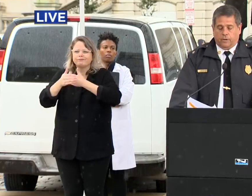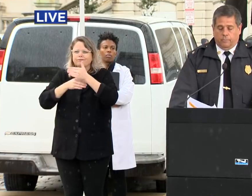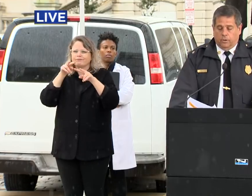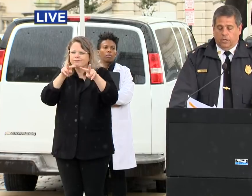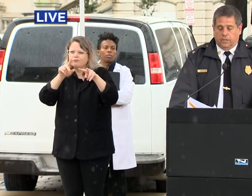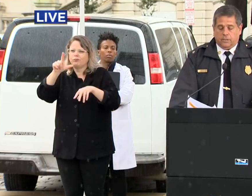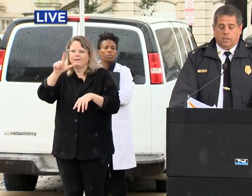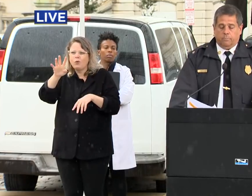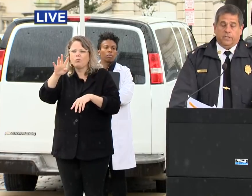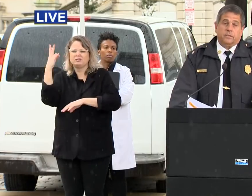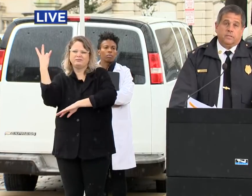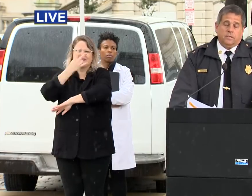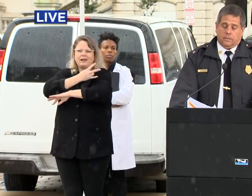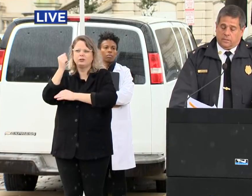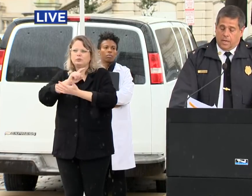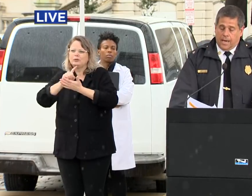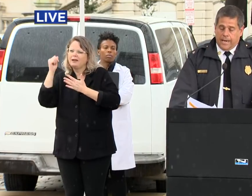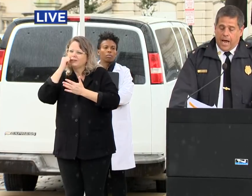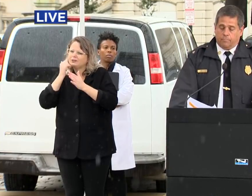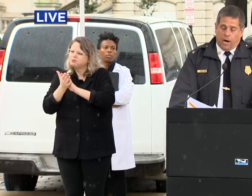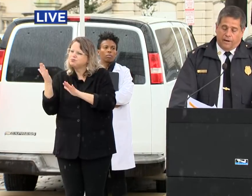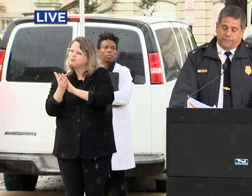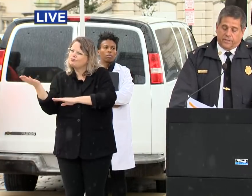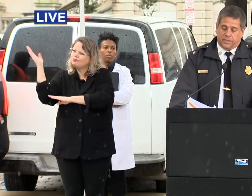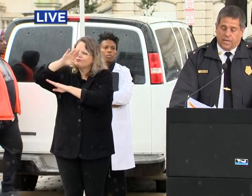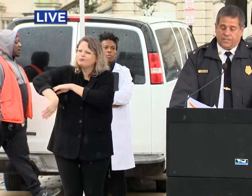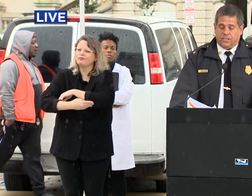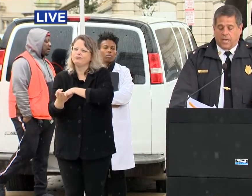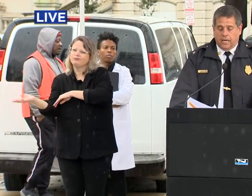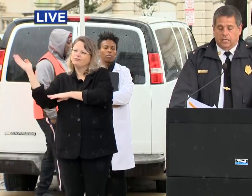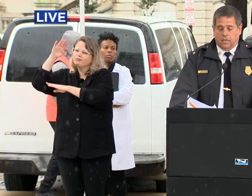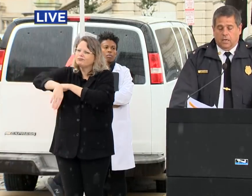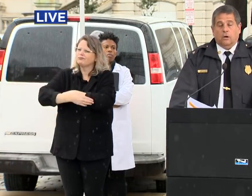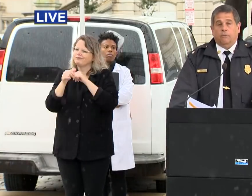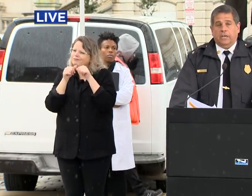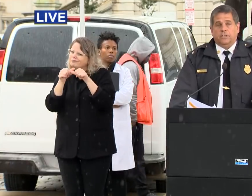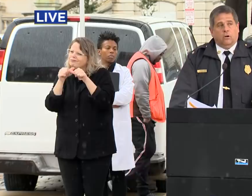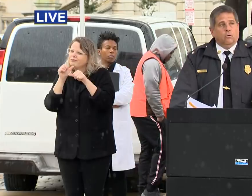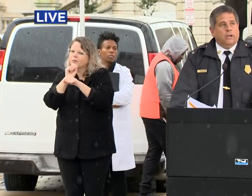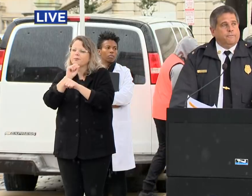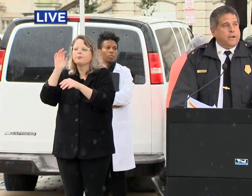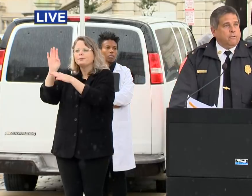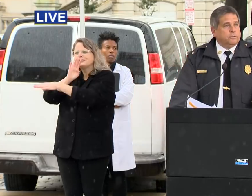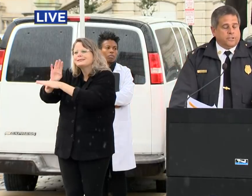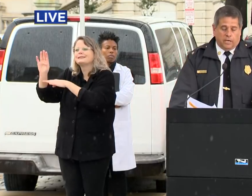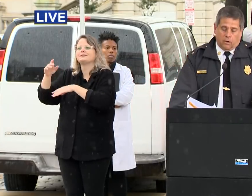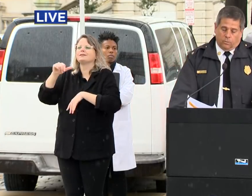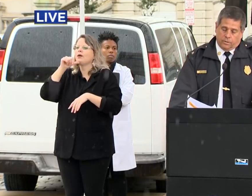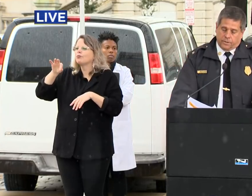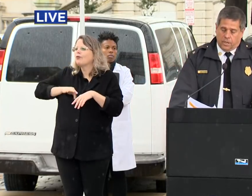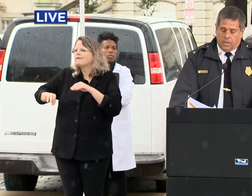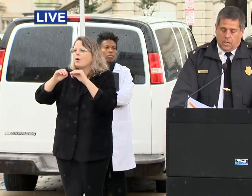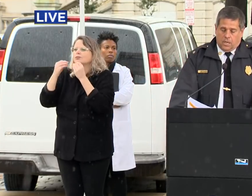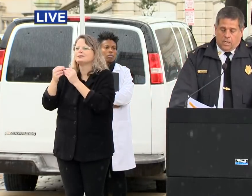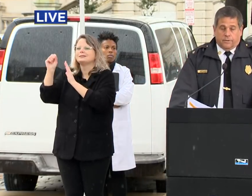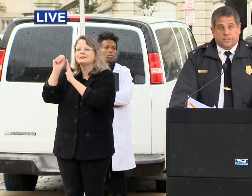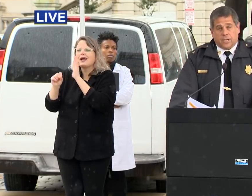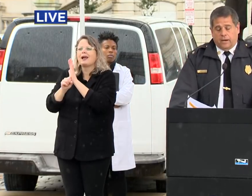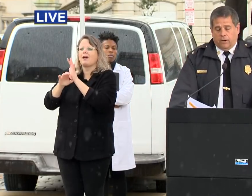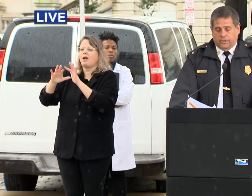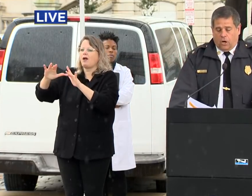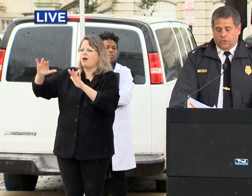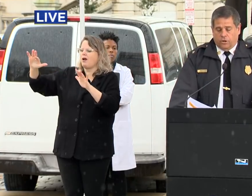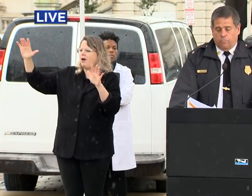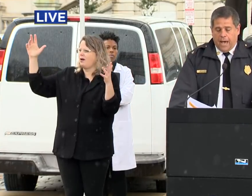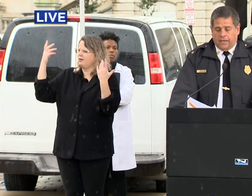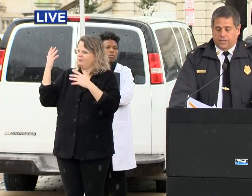with our communities, businesses, nonprofits, state, regional, and federal stakeholders. The